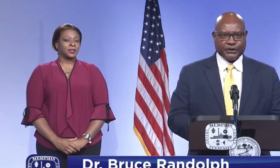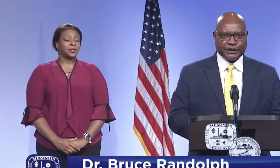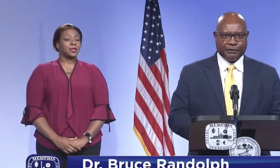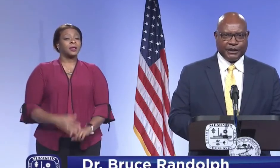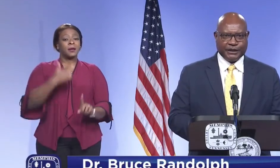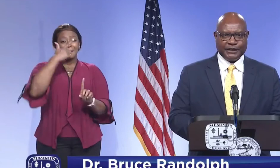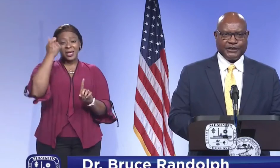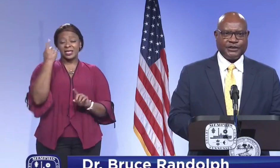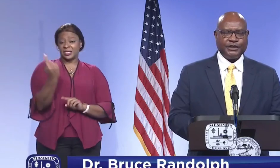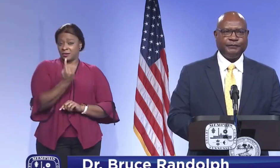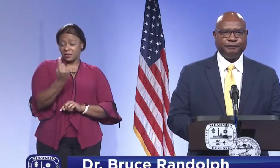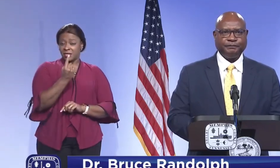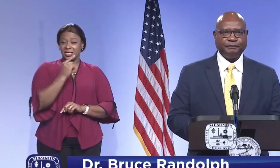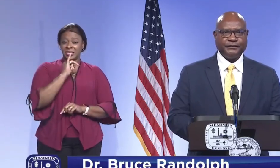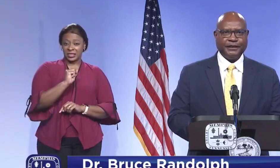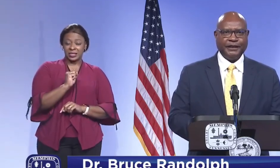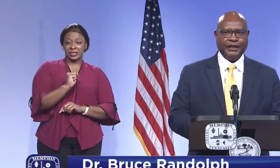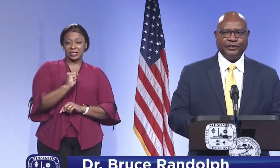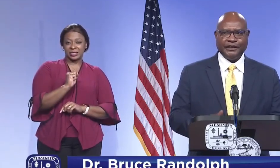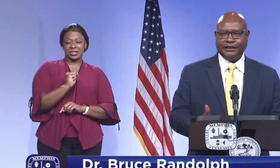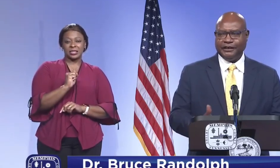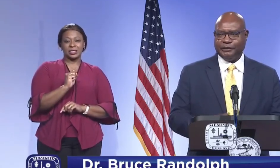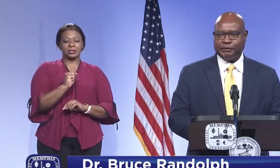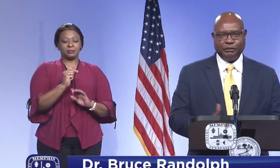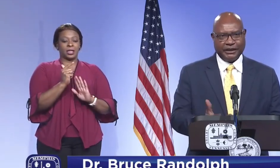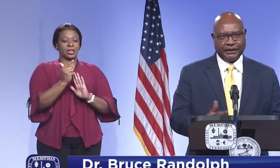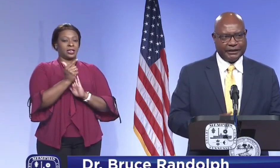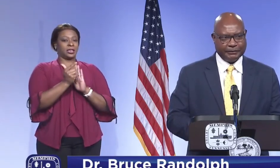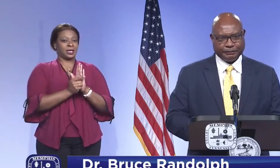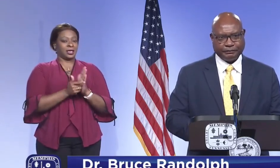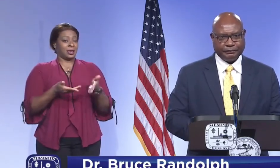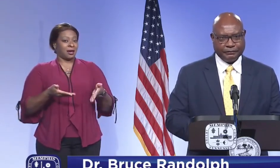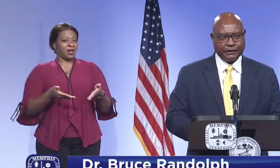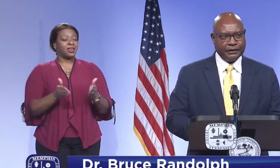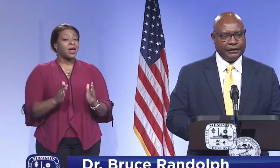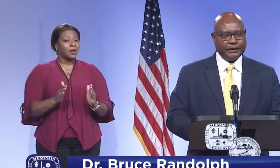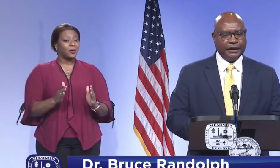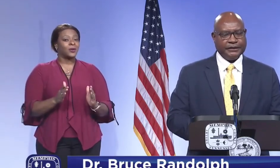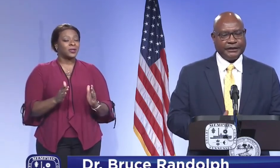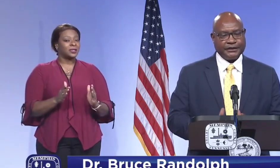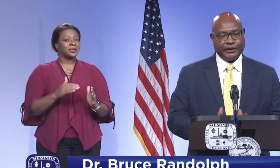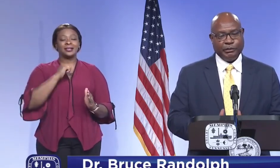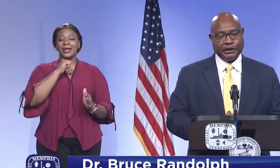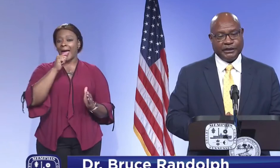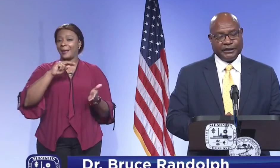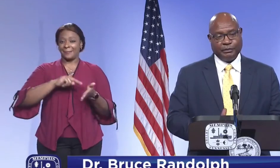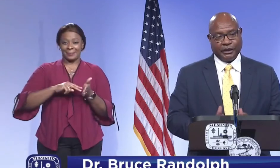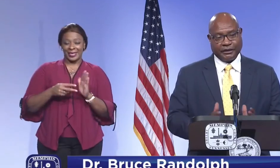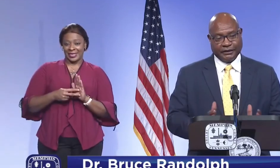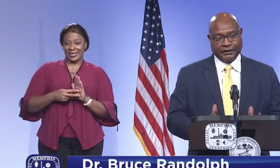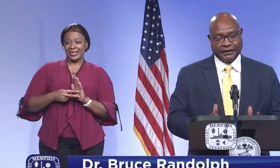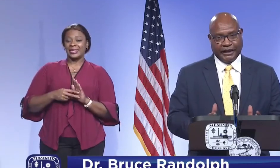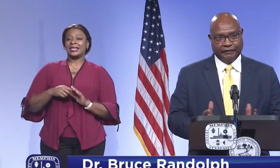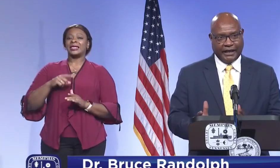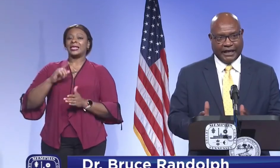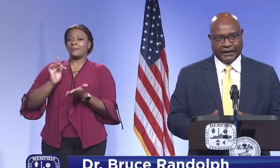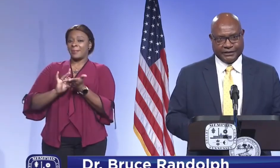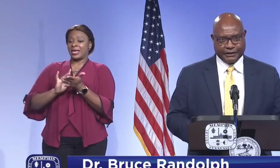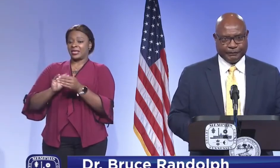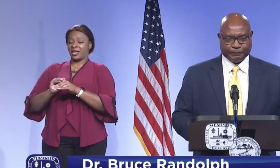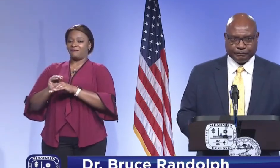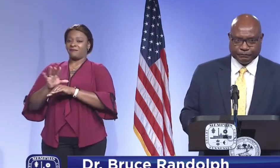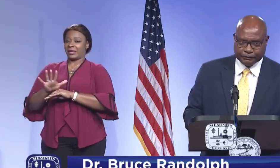Because something is legally permitted, doesn't necessarily mean it is medically